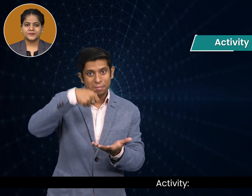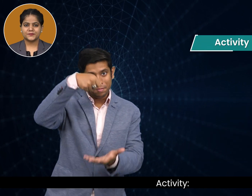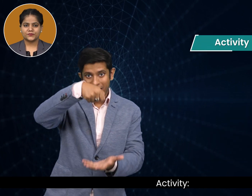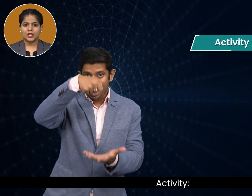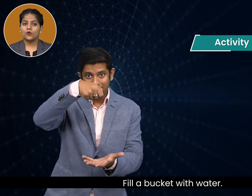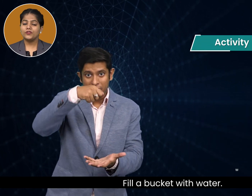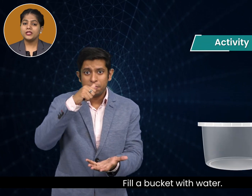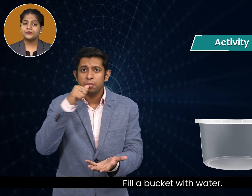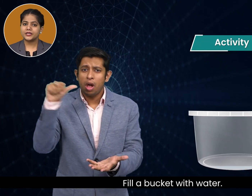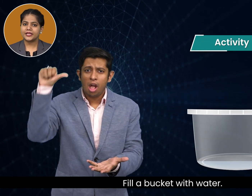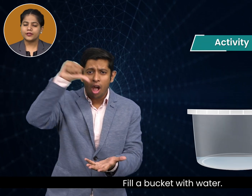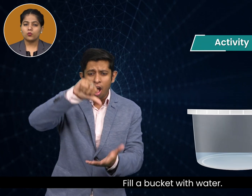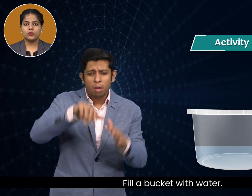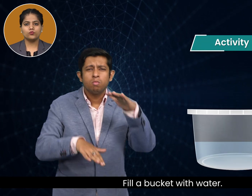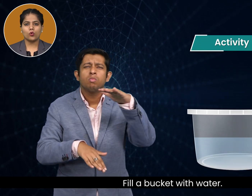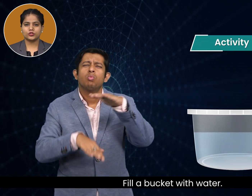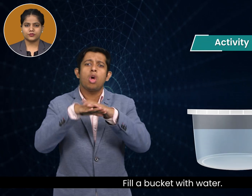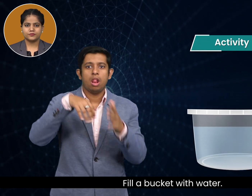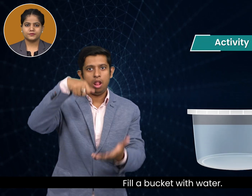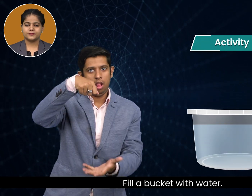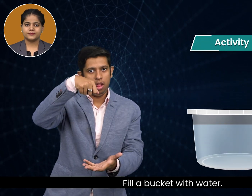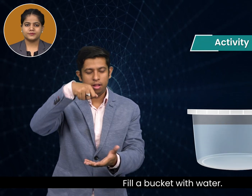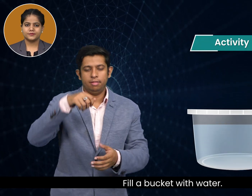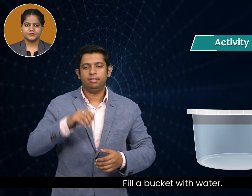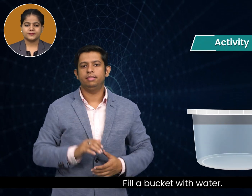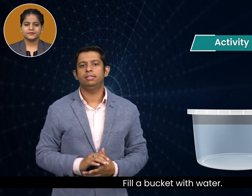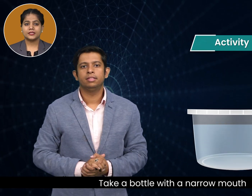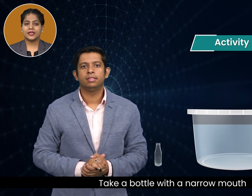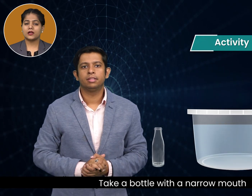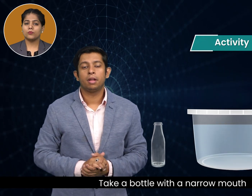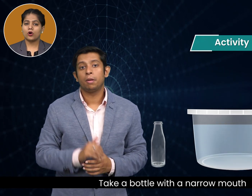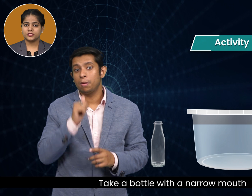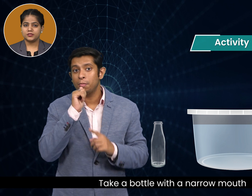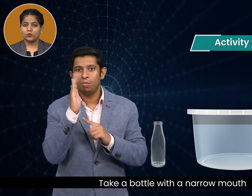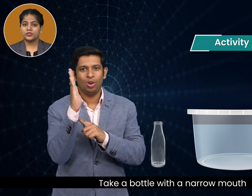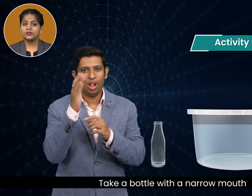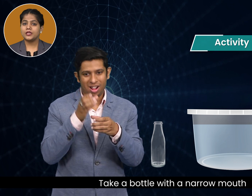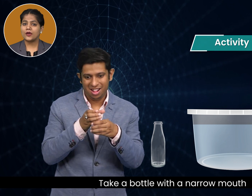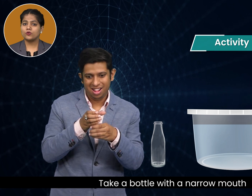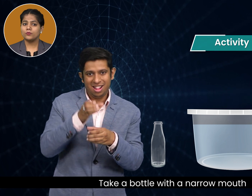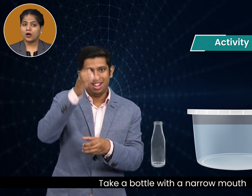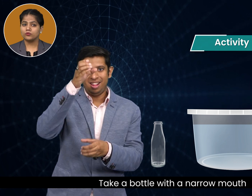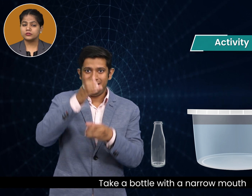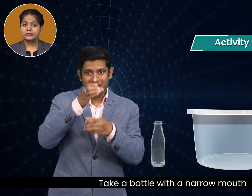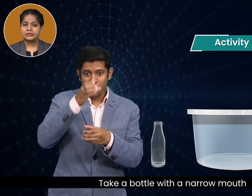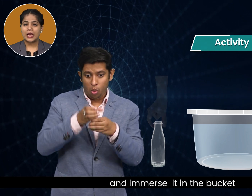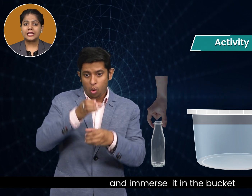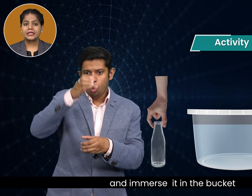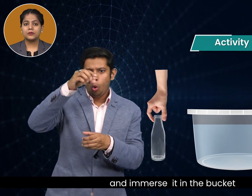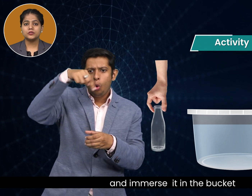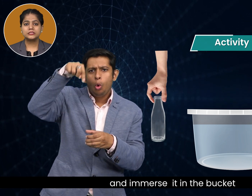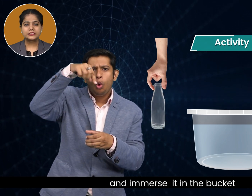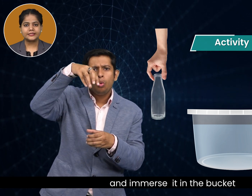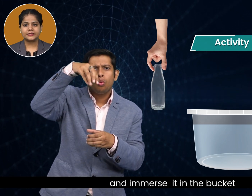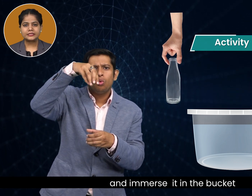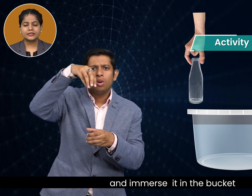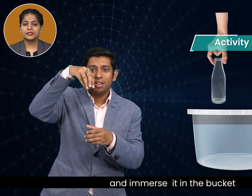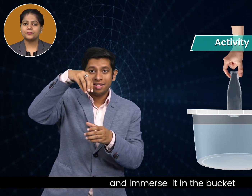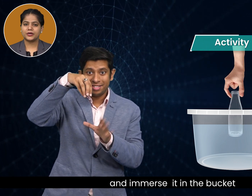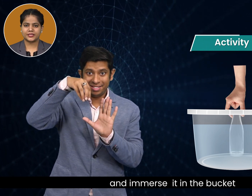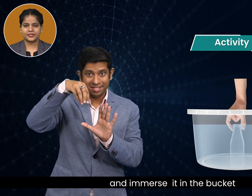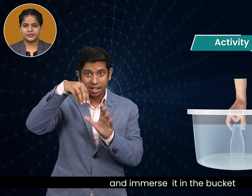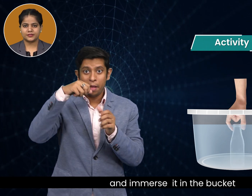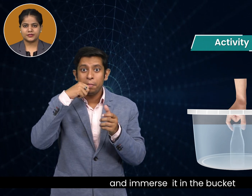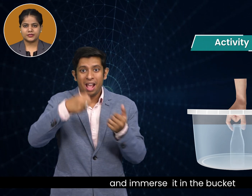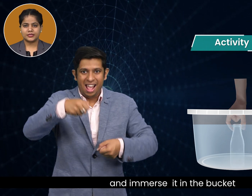Activity: fill a bucket with water. Take a bottle with a narrow mouth and immerse it in